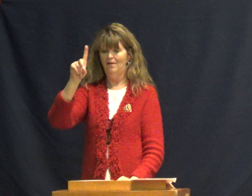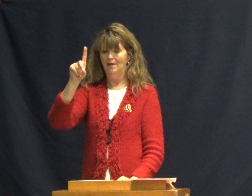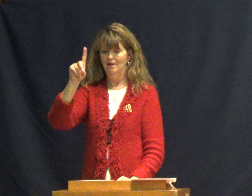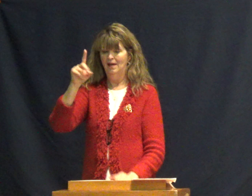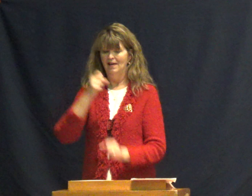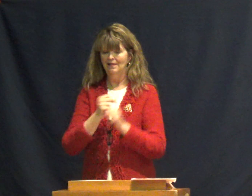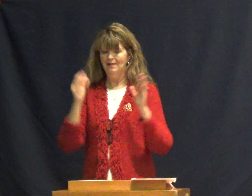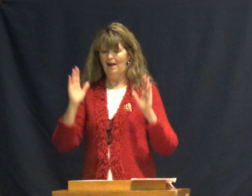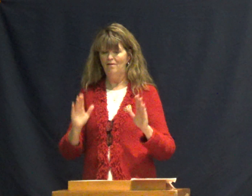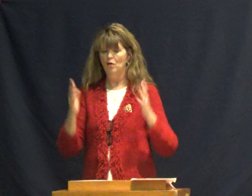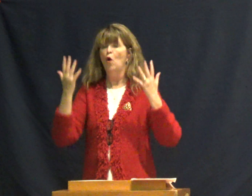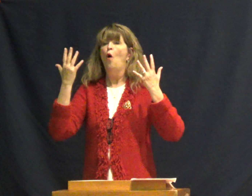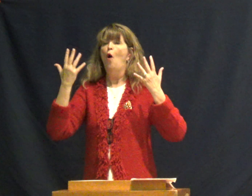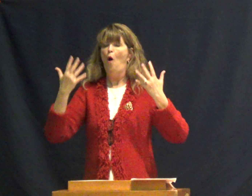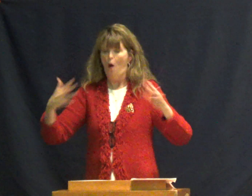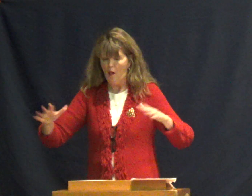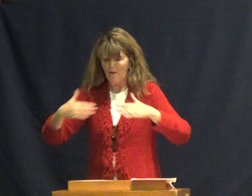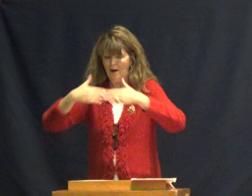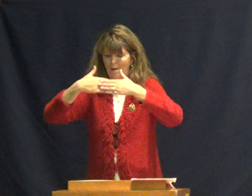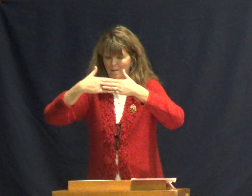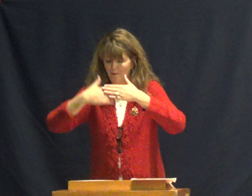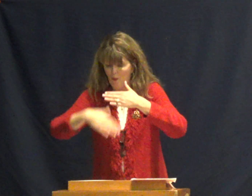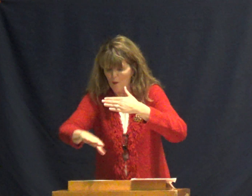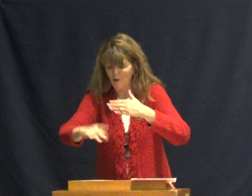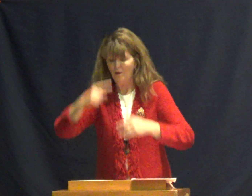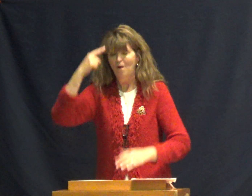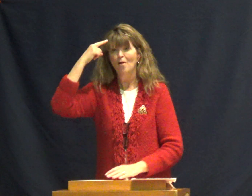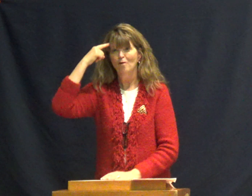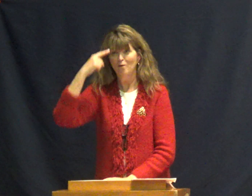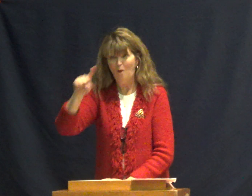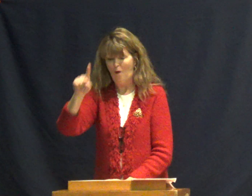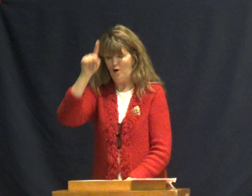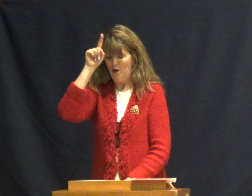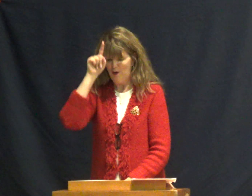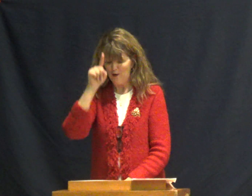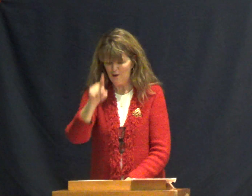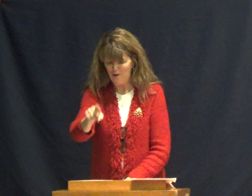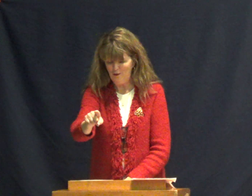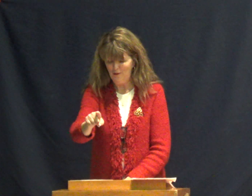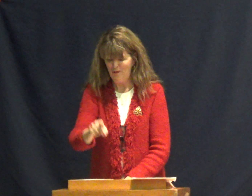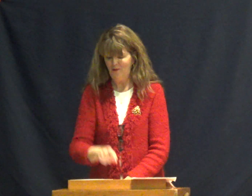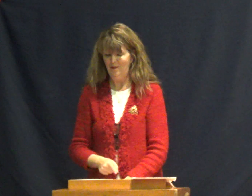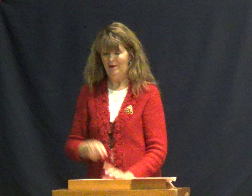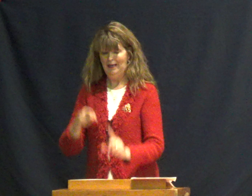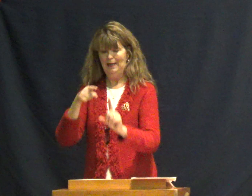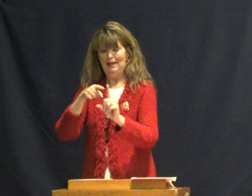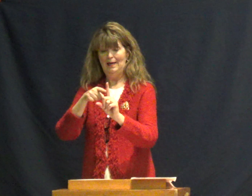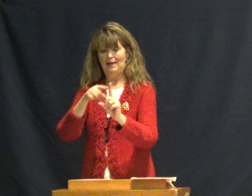the town of David, a Savior has been born to you.